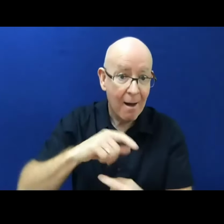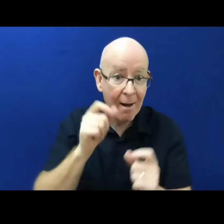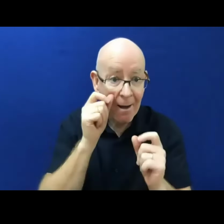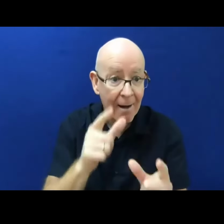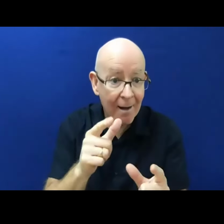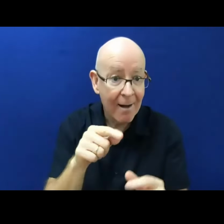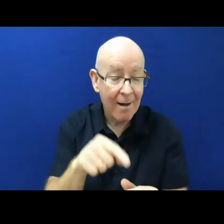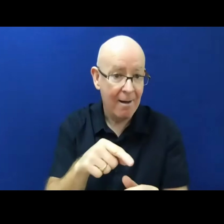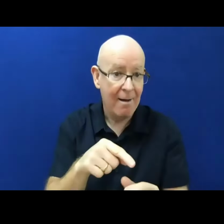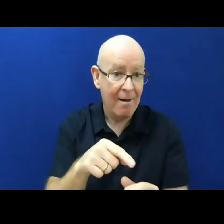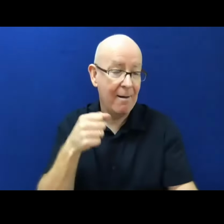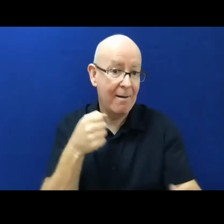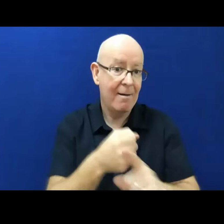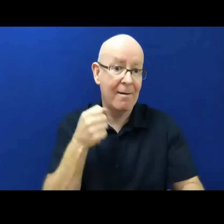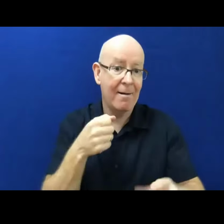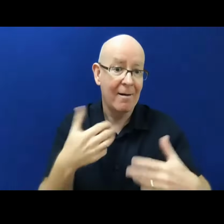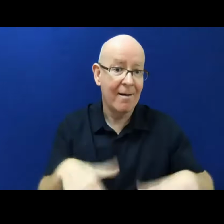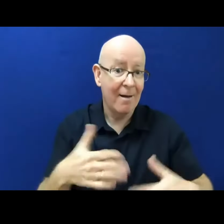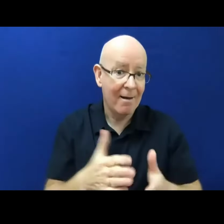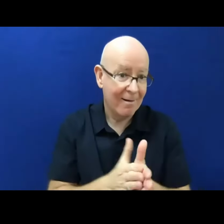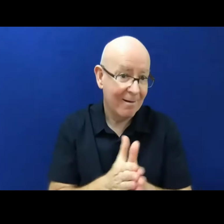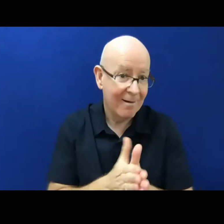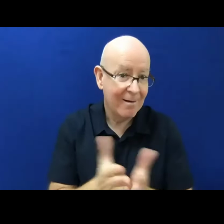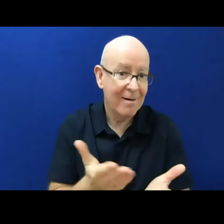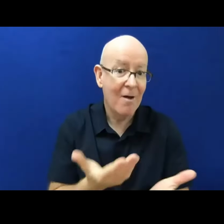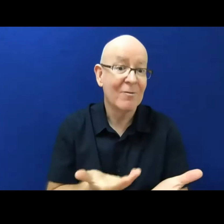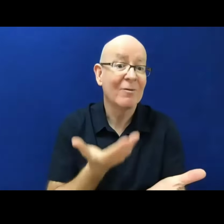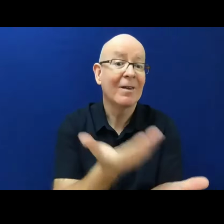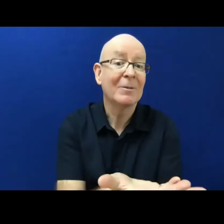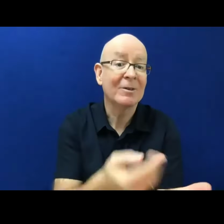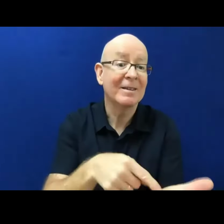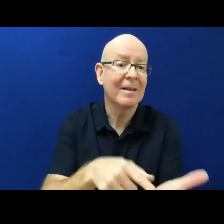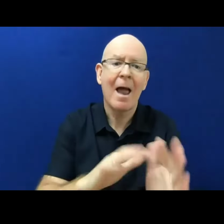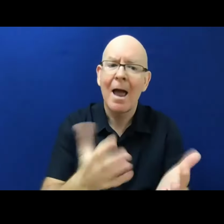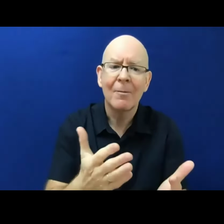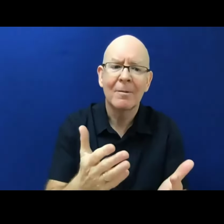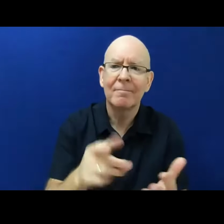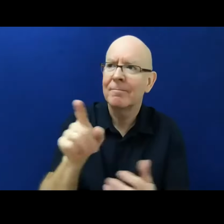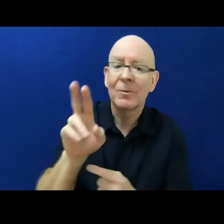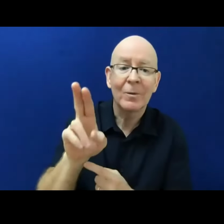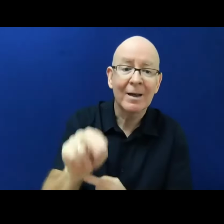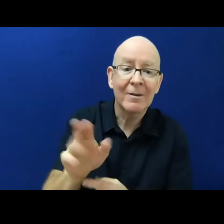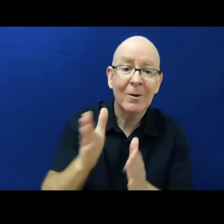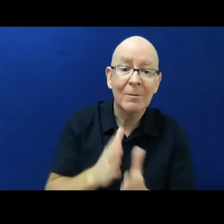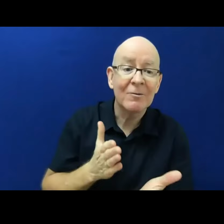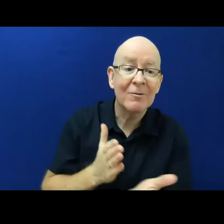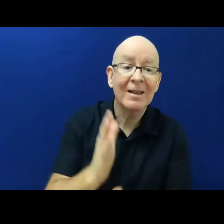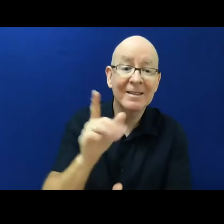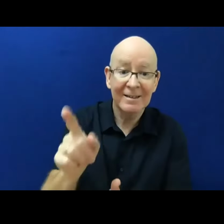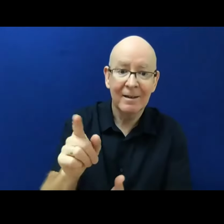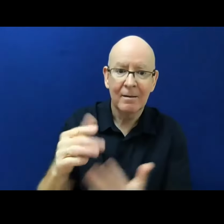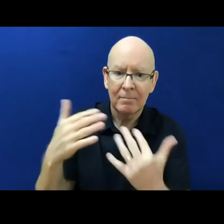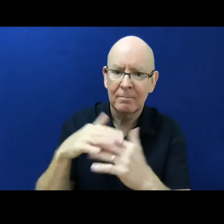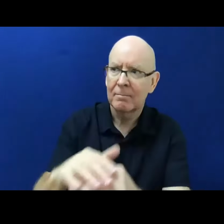fastly implemented. If you look back to the reports of the other treaty bodies at that time, if you look back at the Office of High